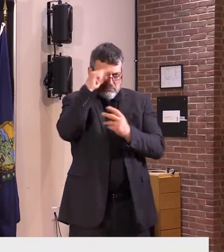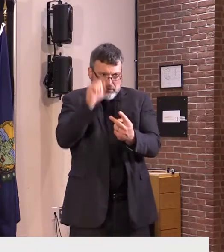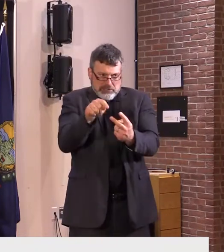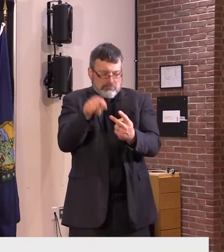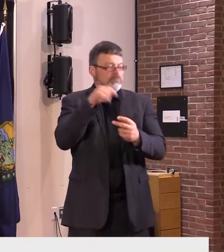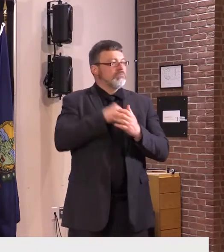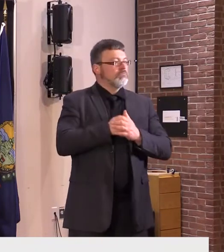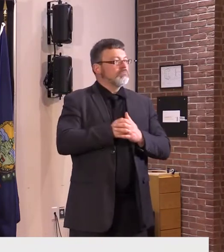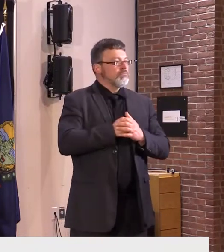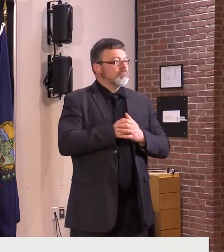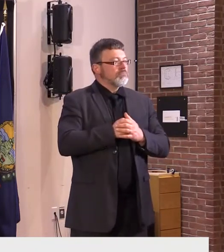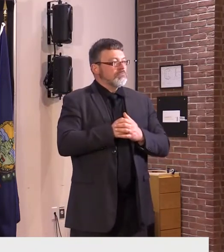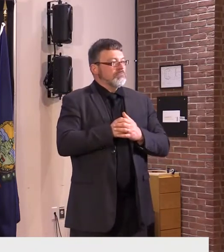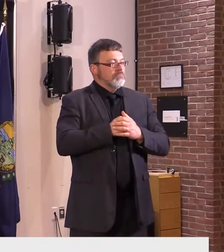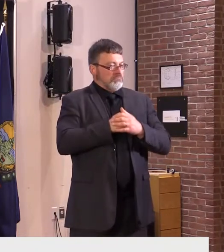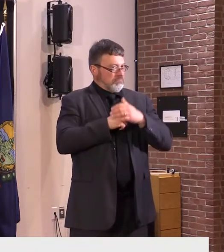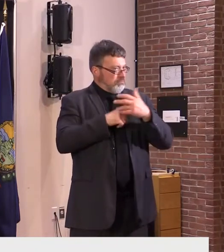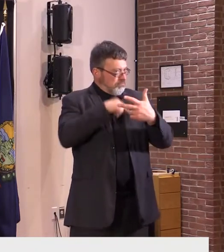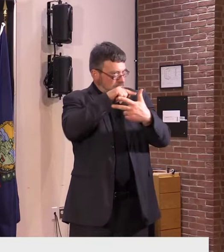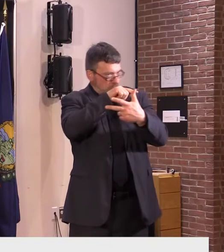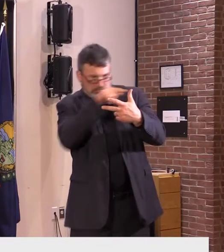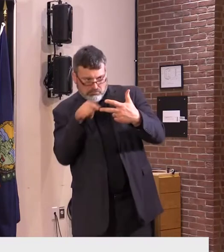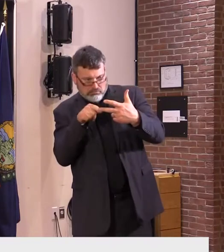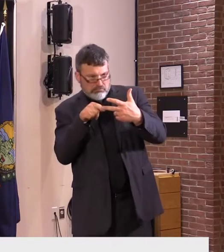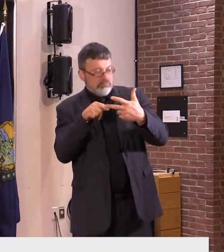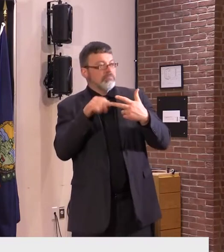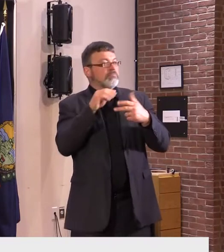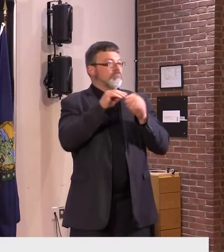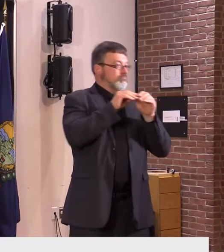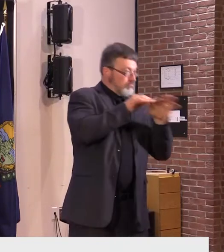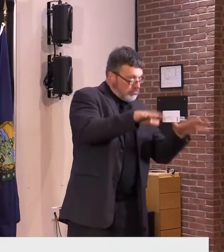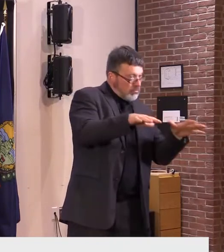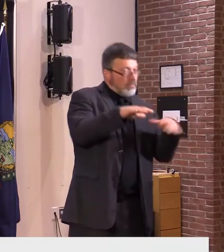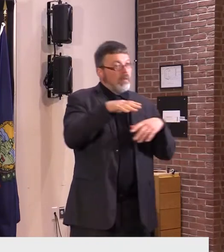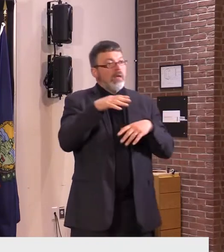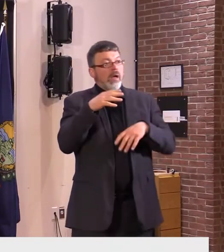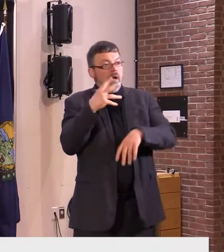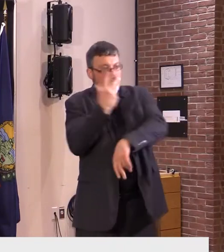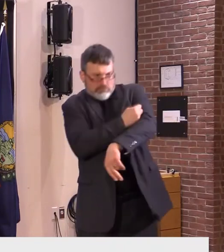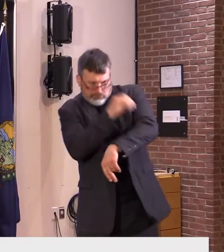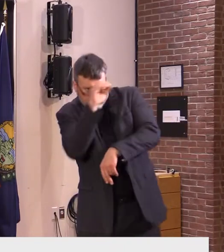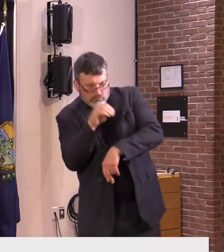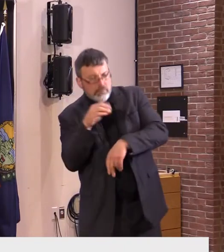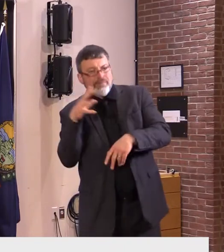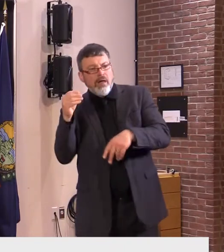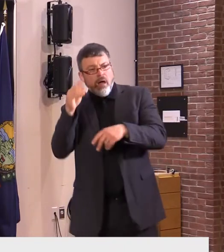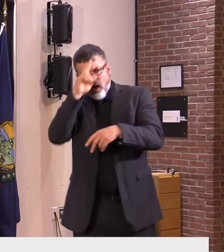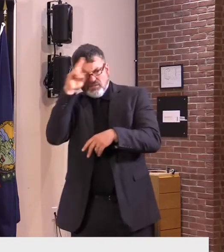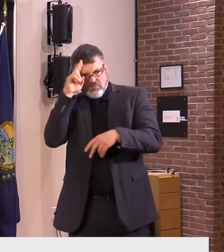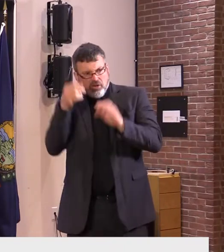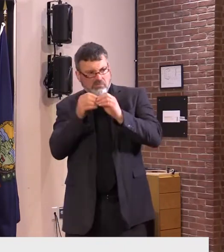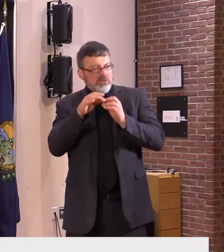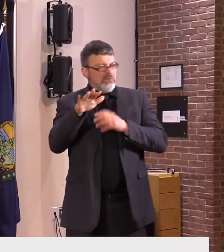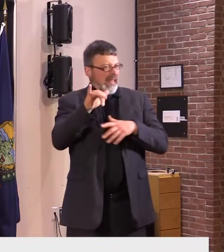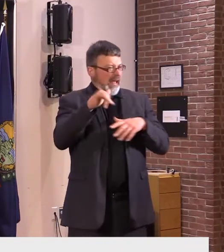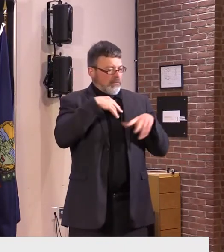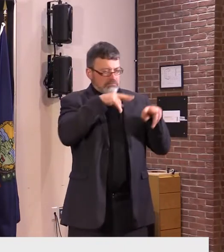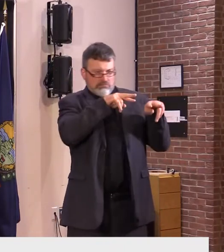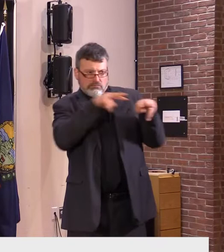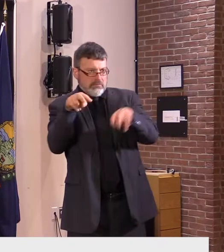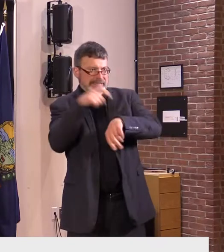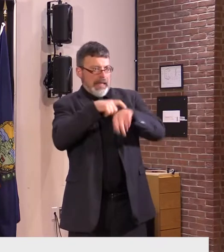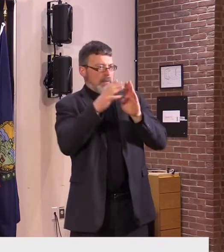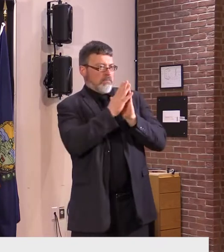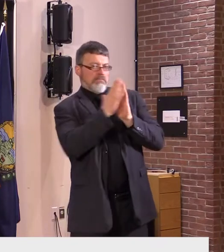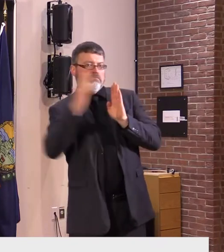at a glance the statewide risk level at the top of the report. As I said previously at this point in the pandemic,